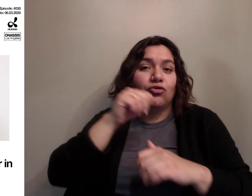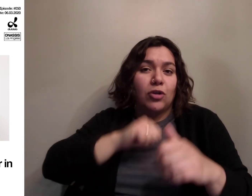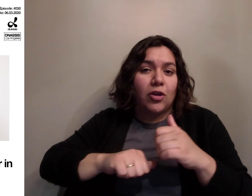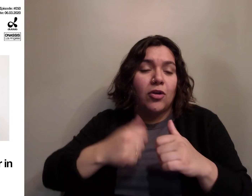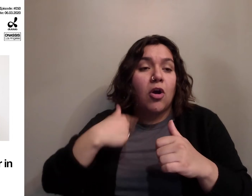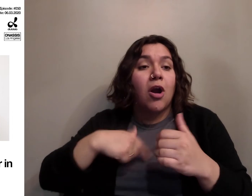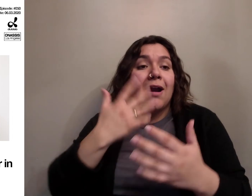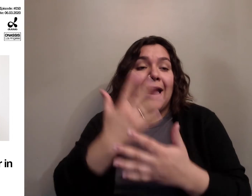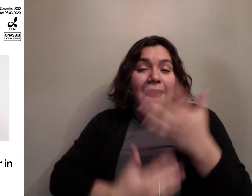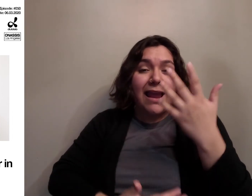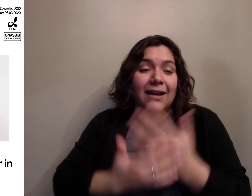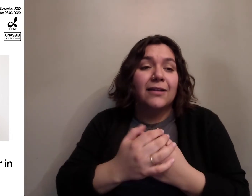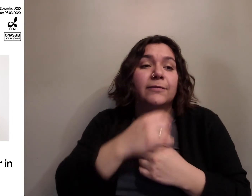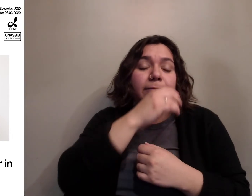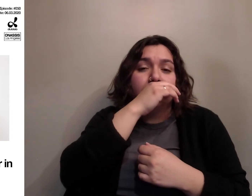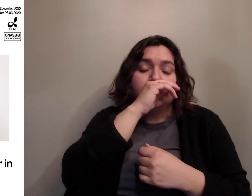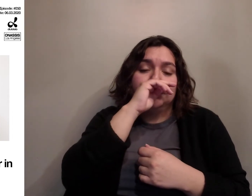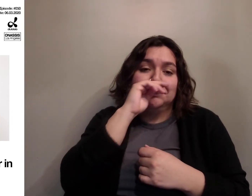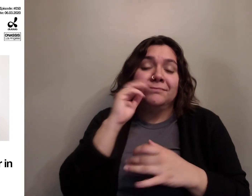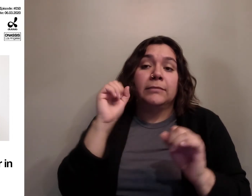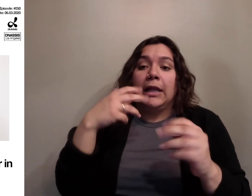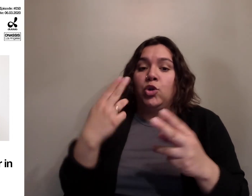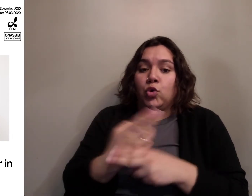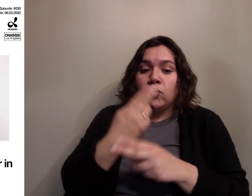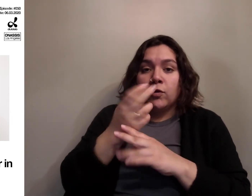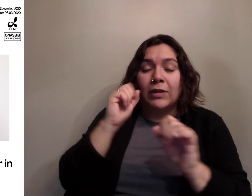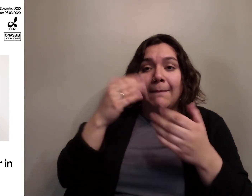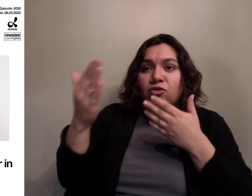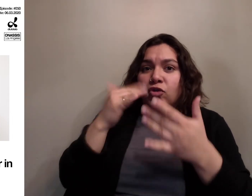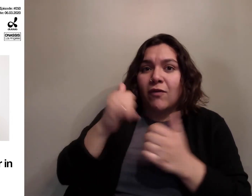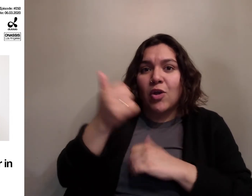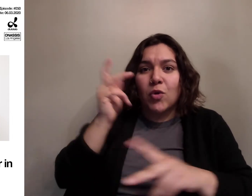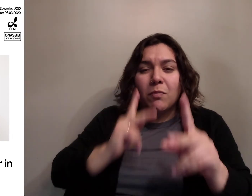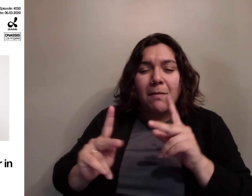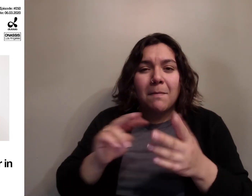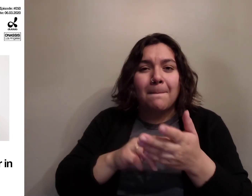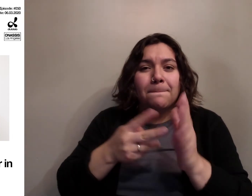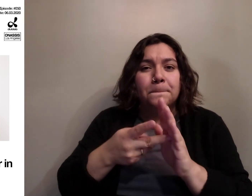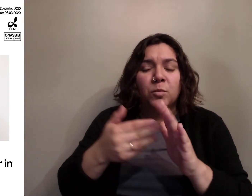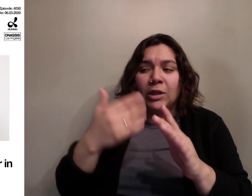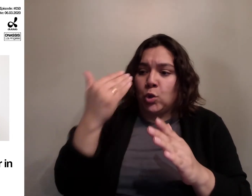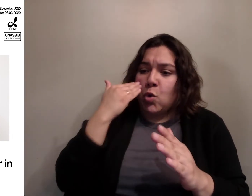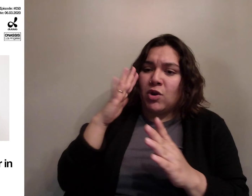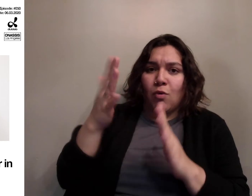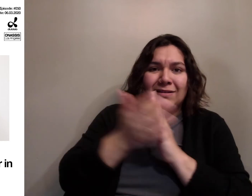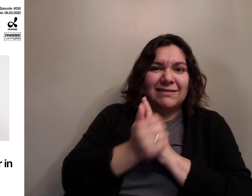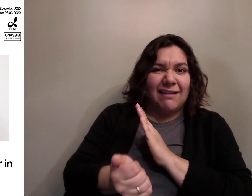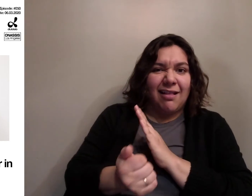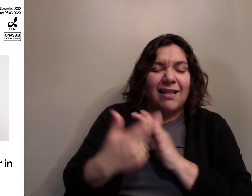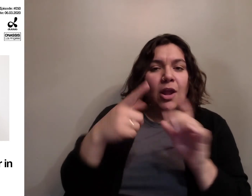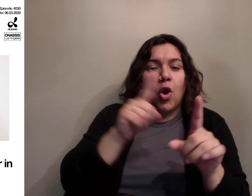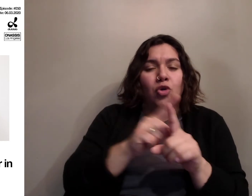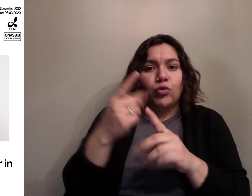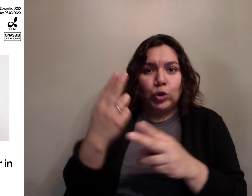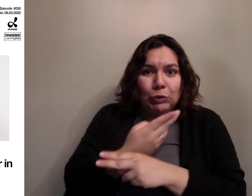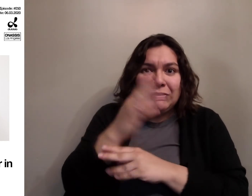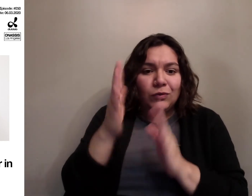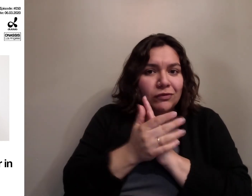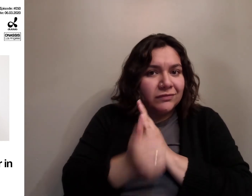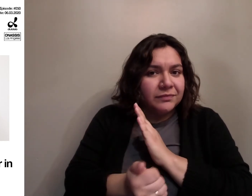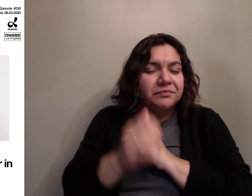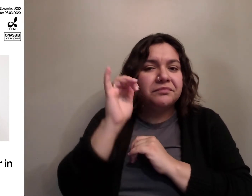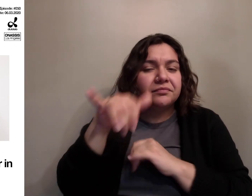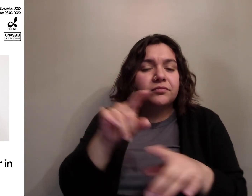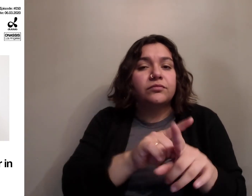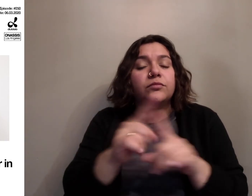senses, to our relationships to one another, to our hands, to being useful, to being of service, to finding the skill sets